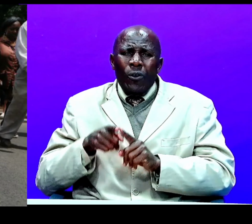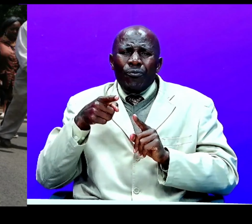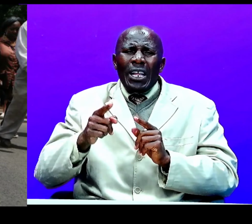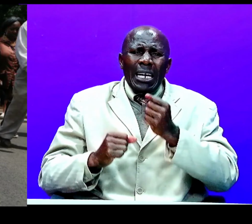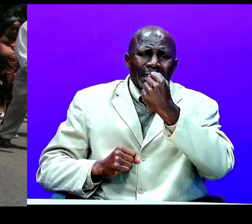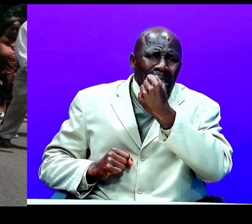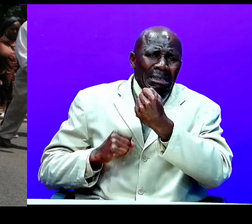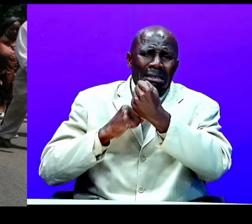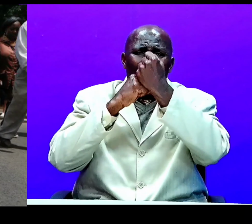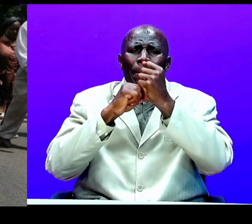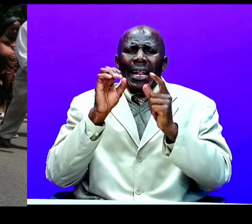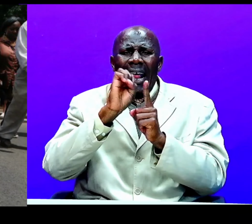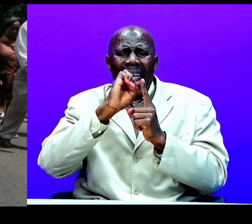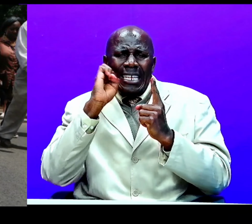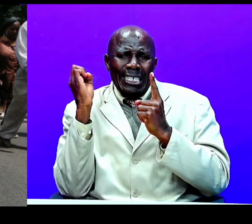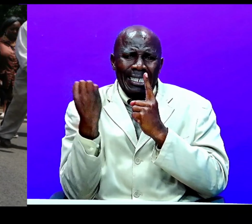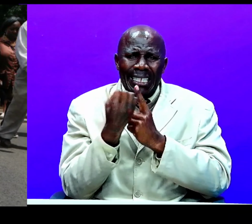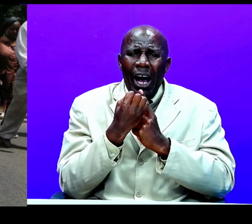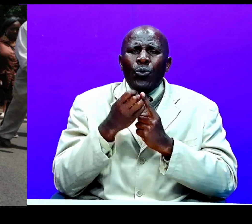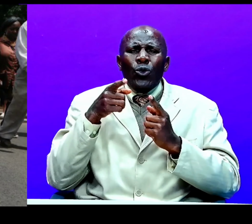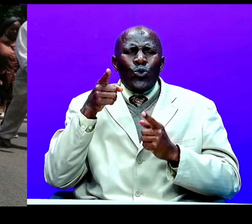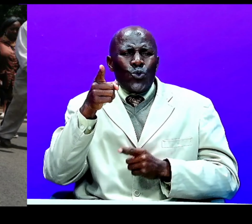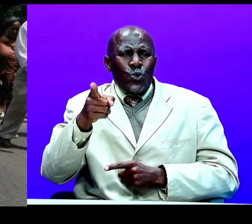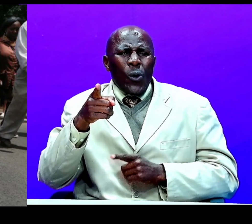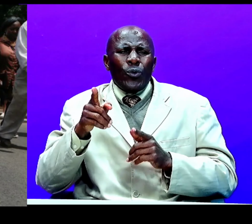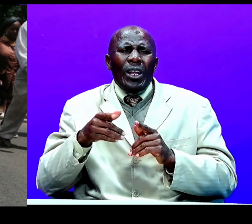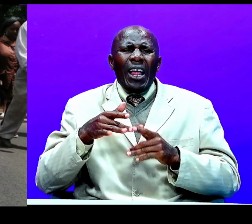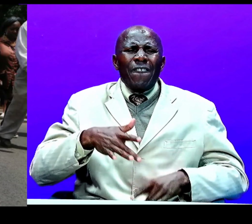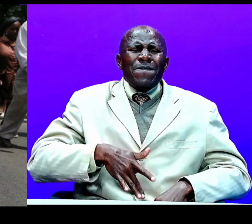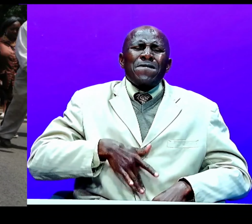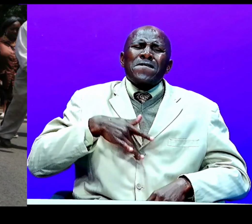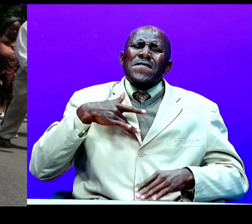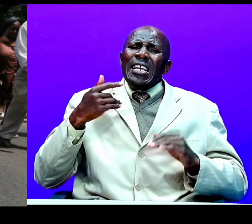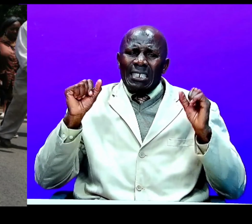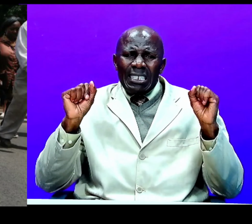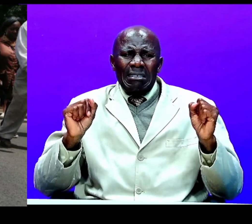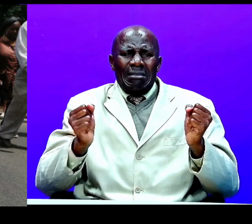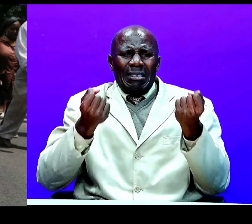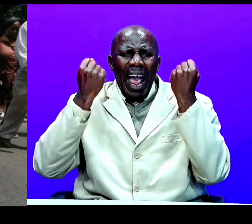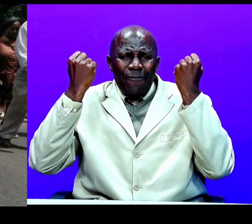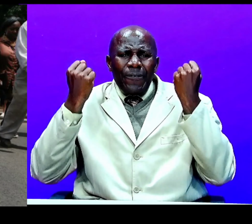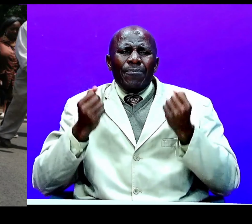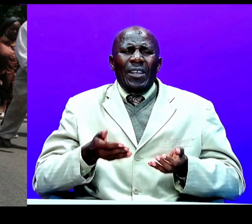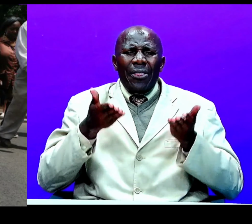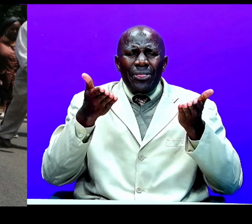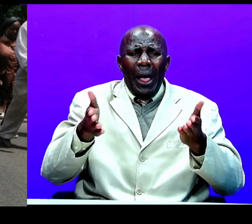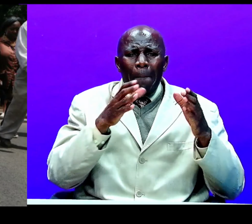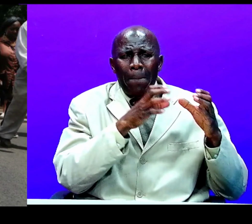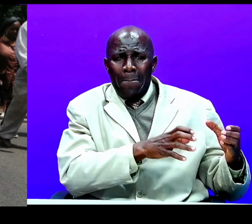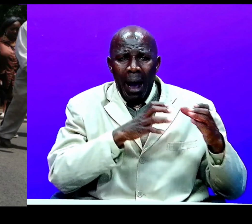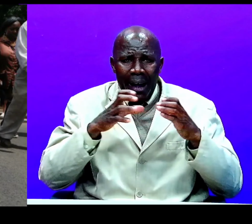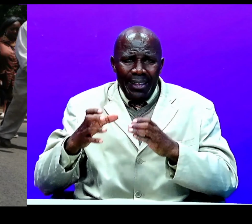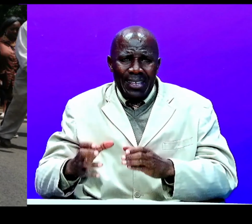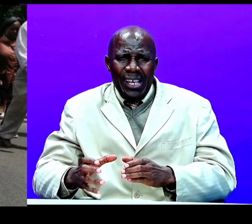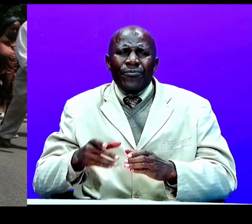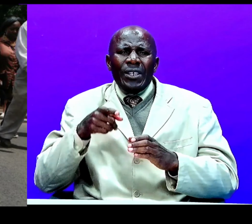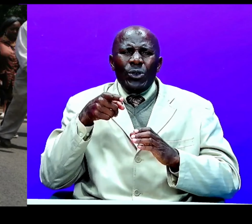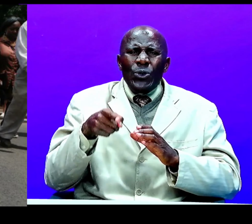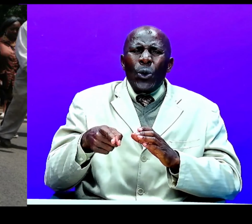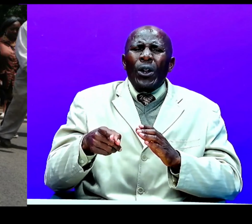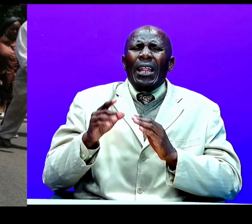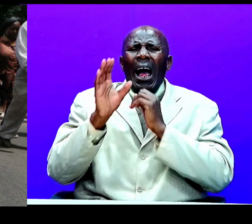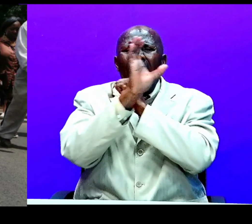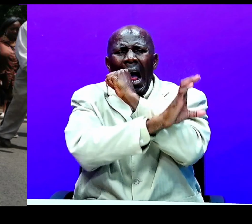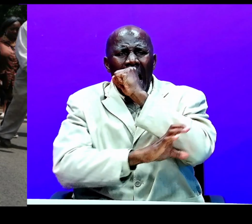Currently, parts of the country are engulfed in smoke and tension, with groups of protesters